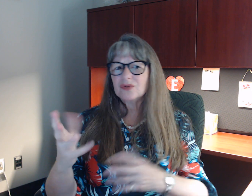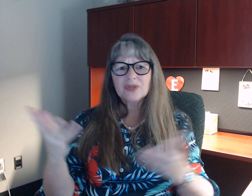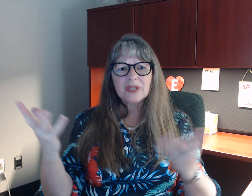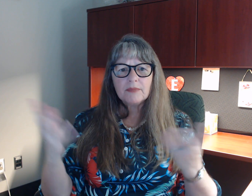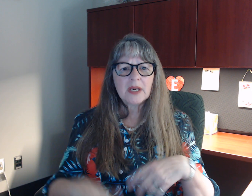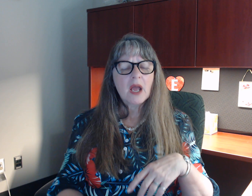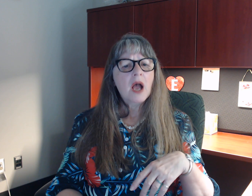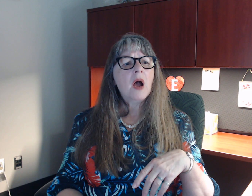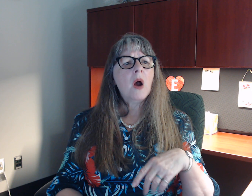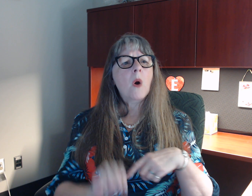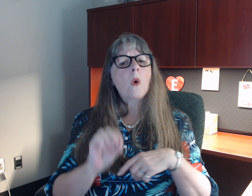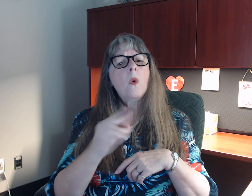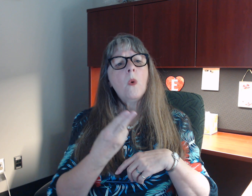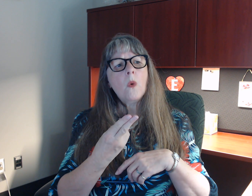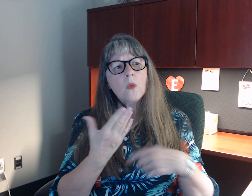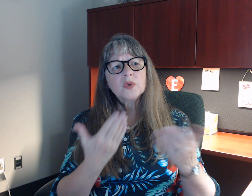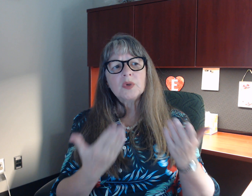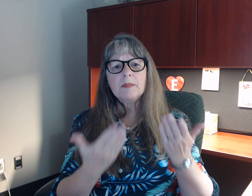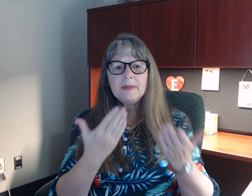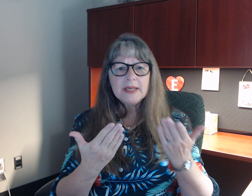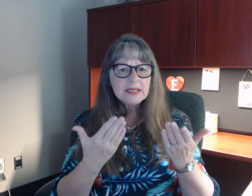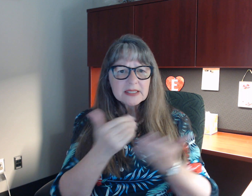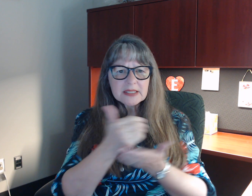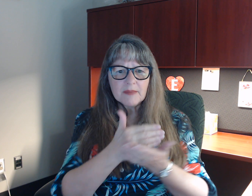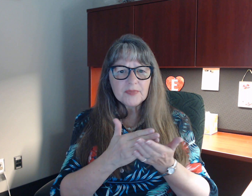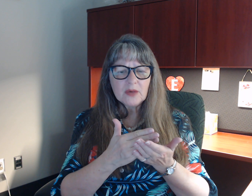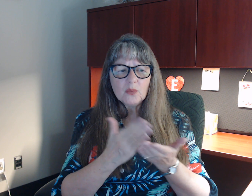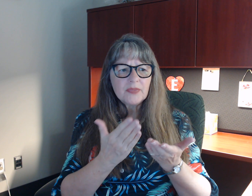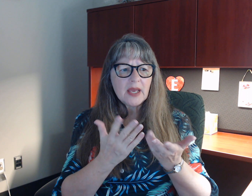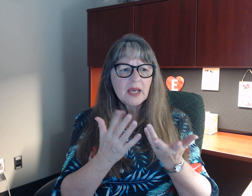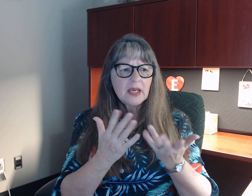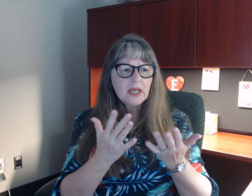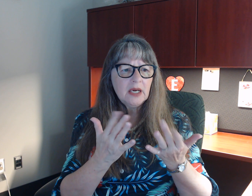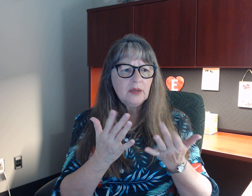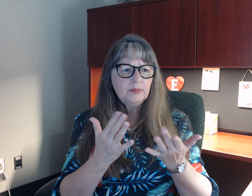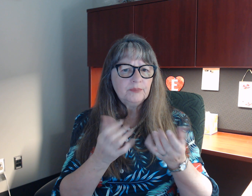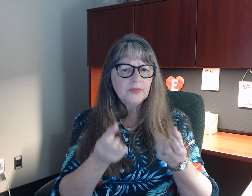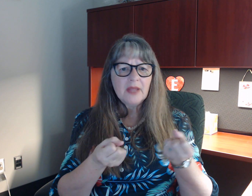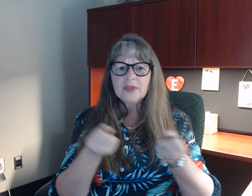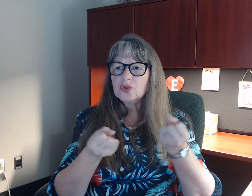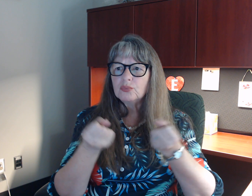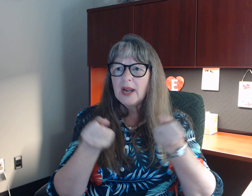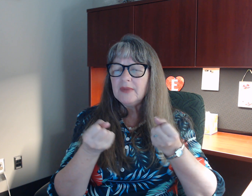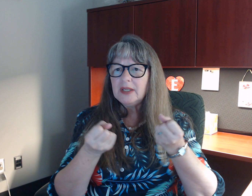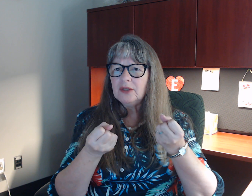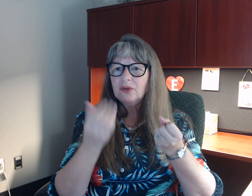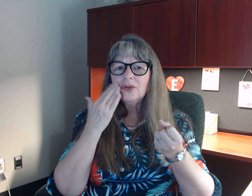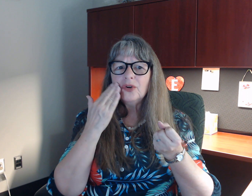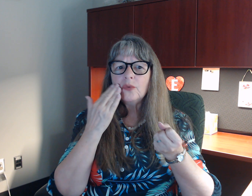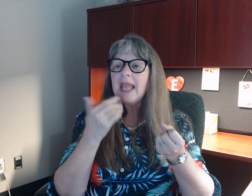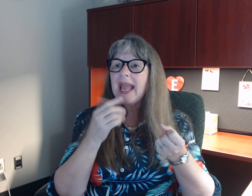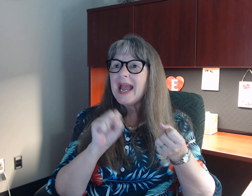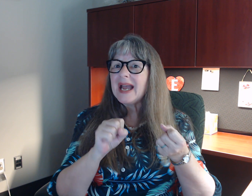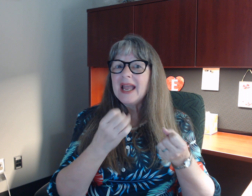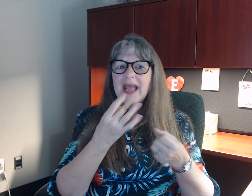something. Oh, so maybe it's something with that the driving, yeah. And there's